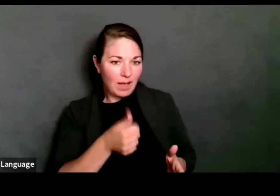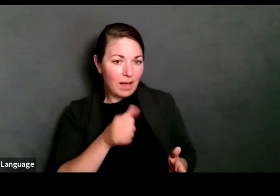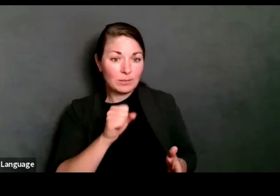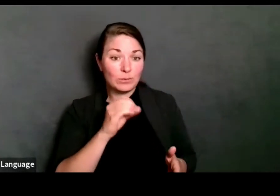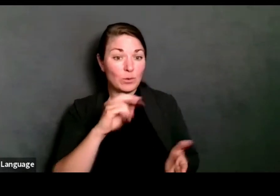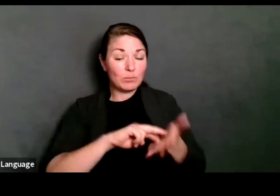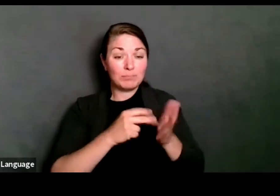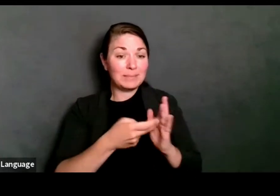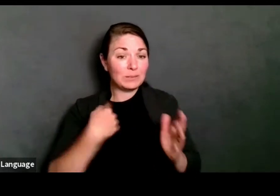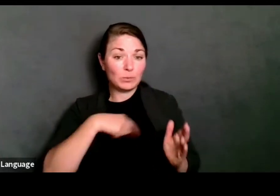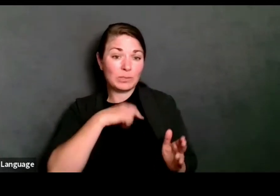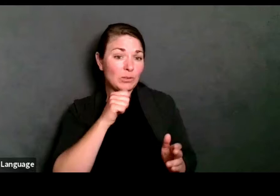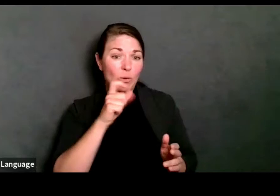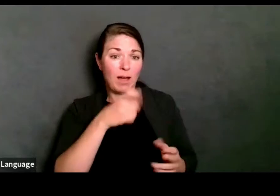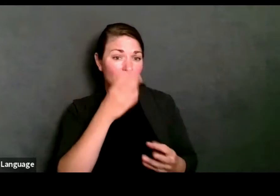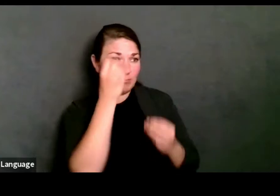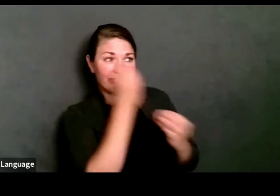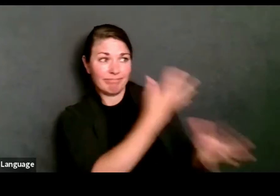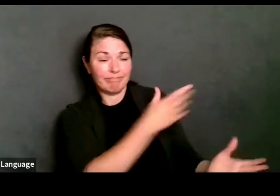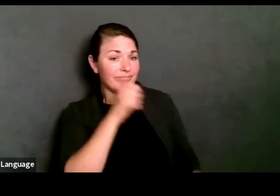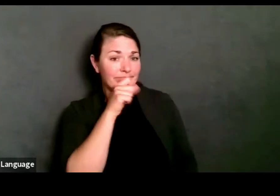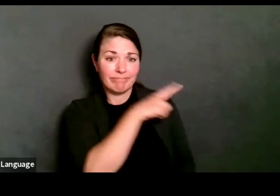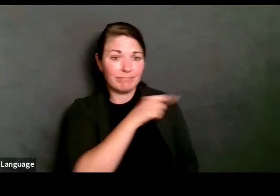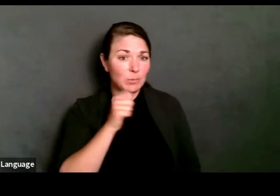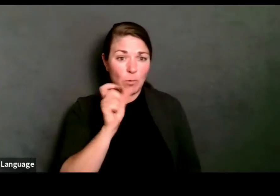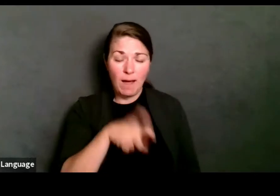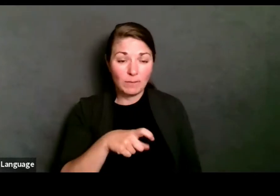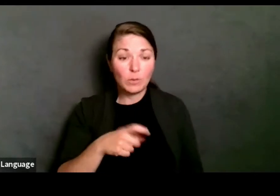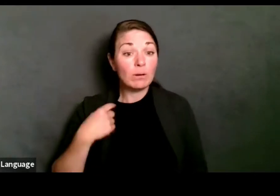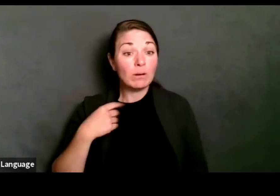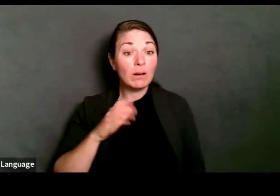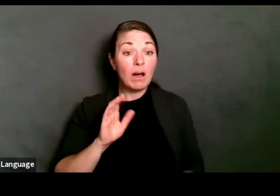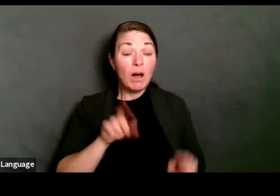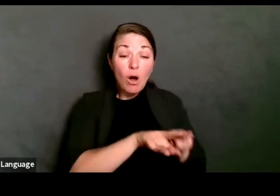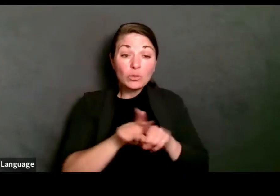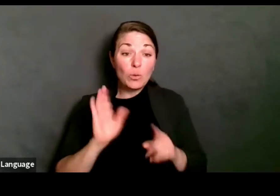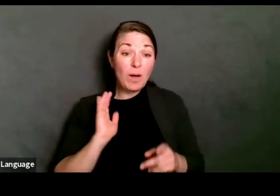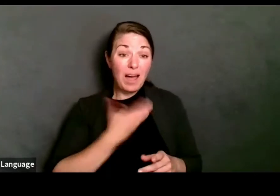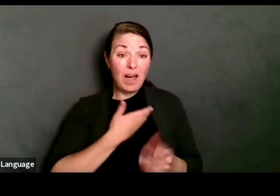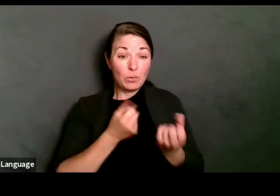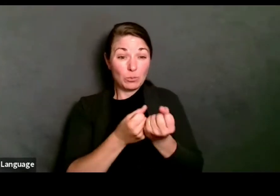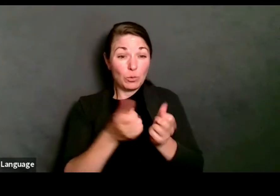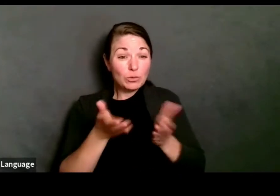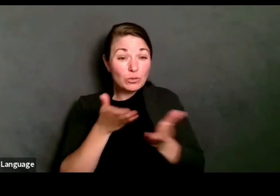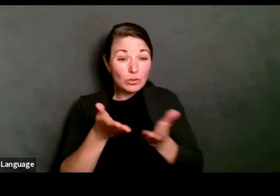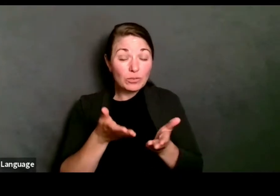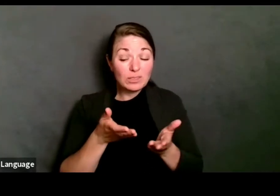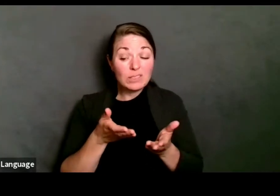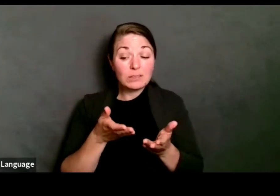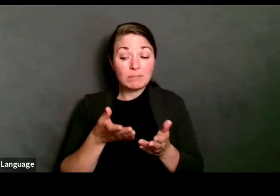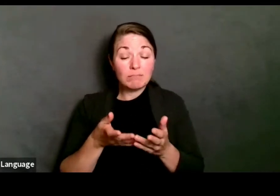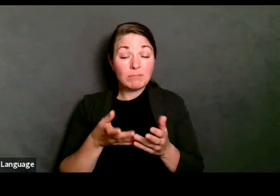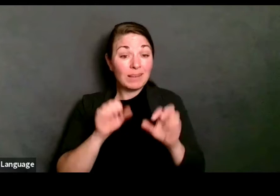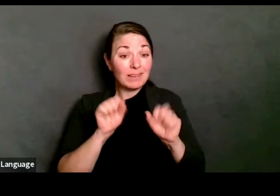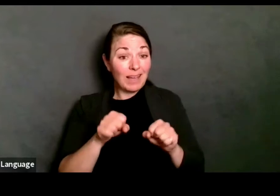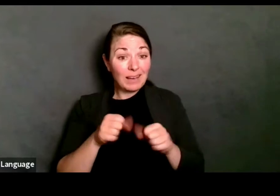And advocacy privilege extends even to minors, which is an important distinction for a lot of